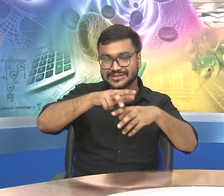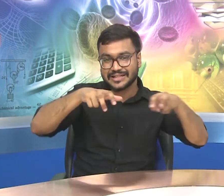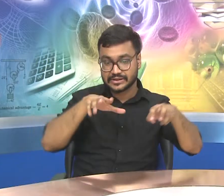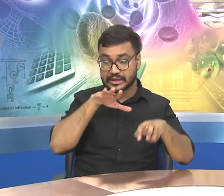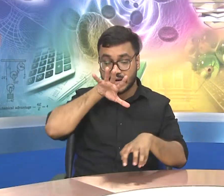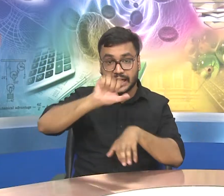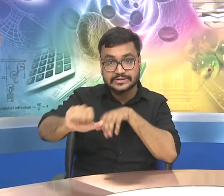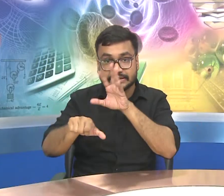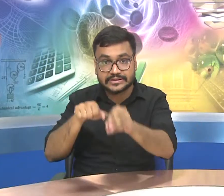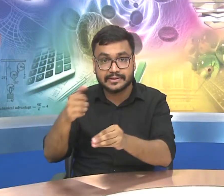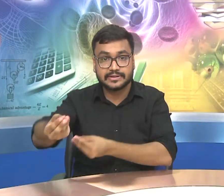their food.